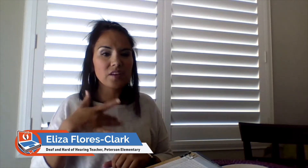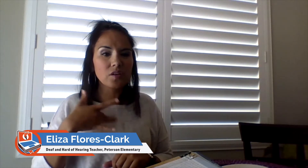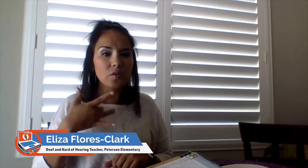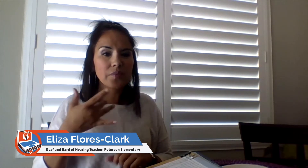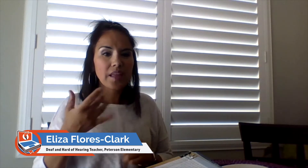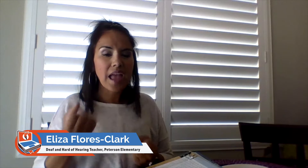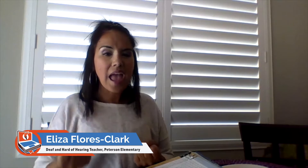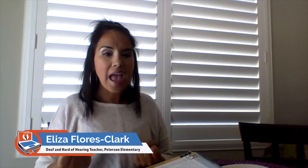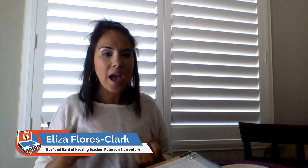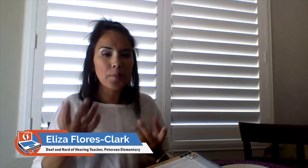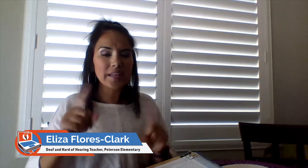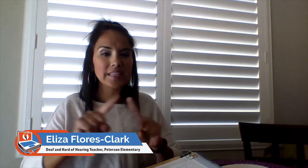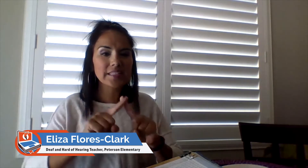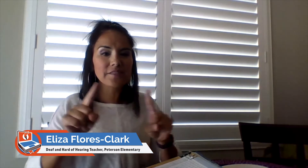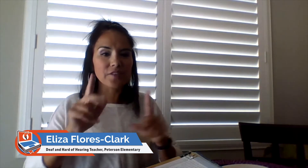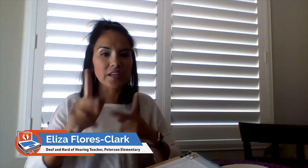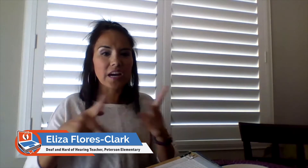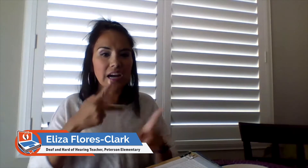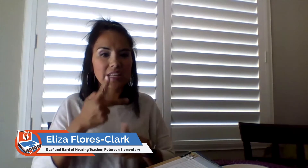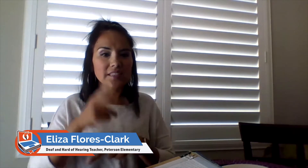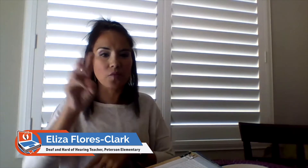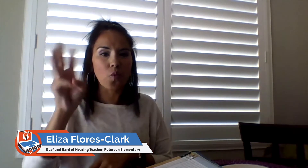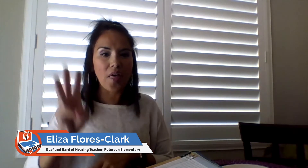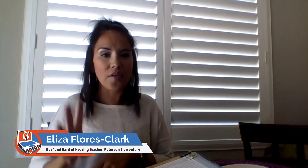feel how many different?